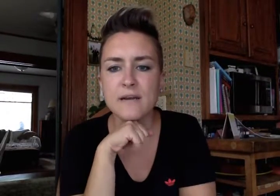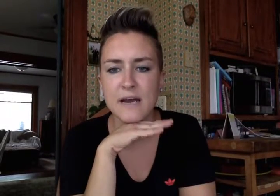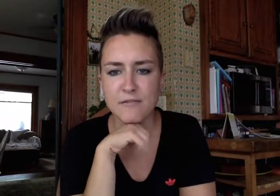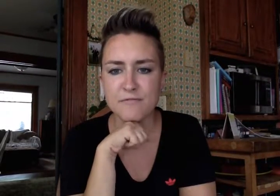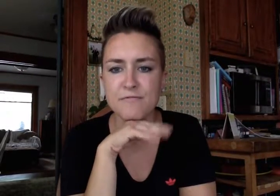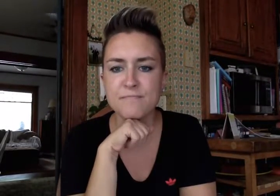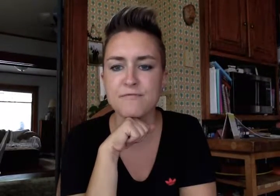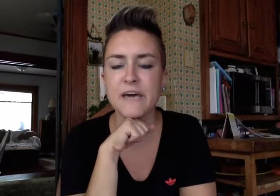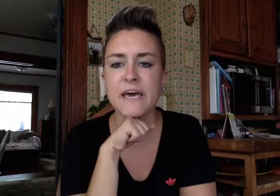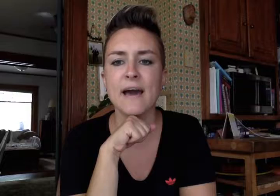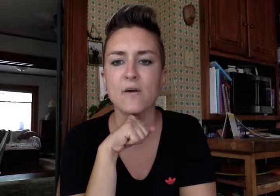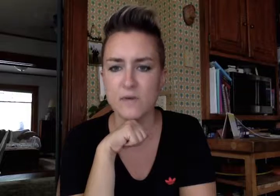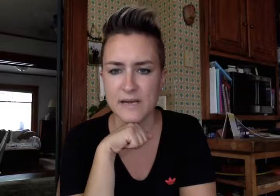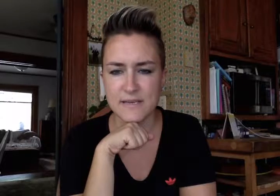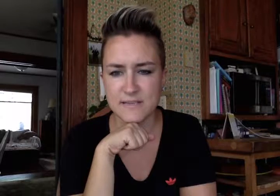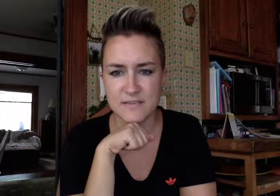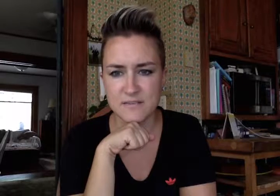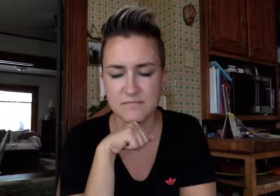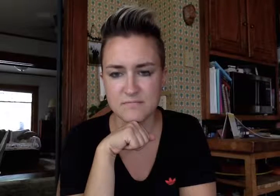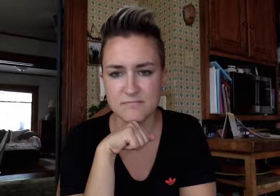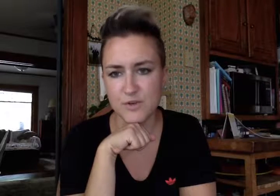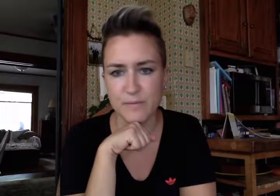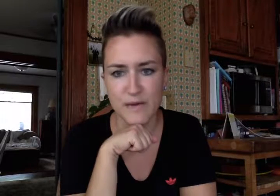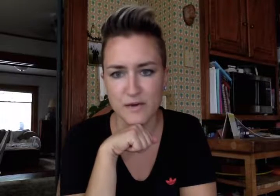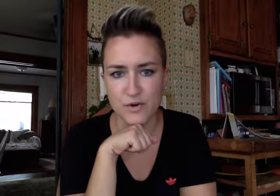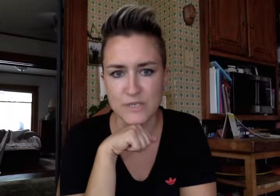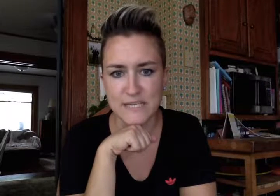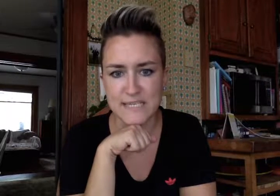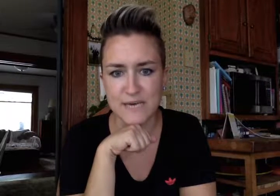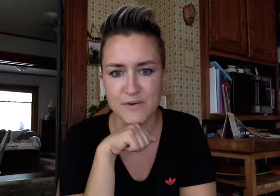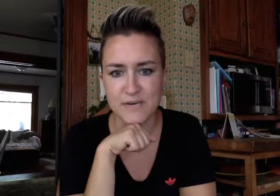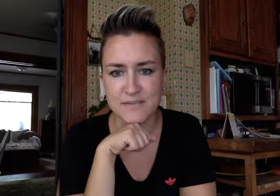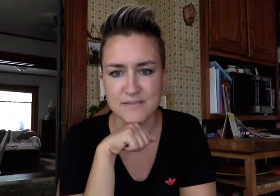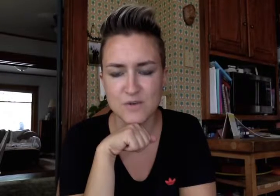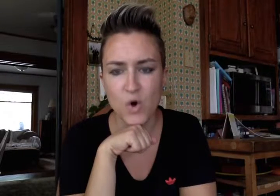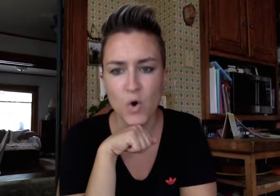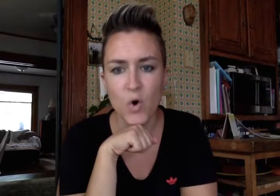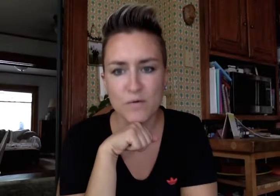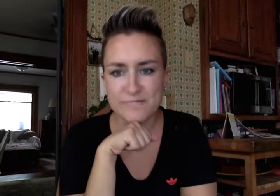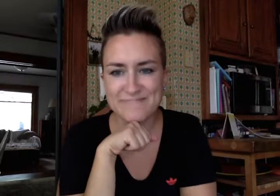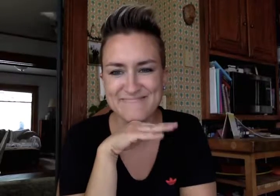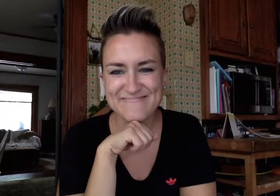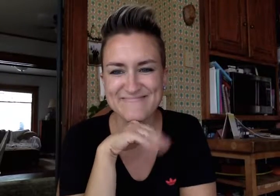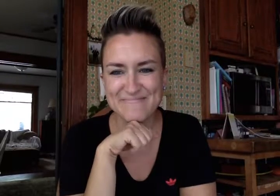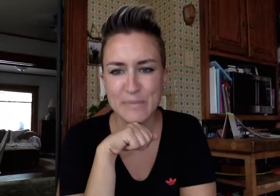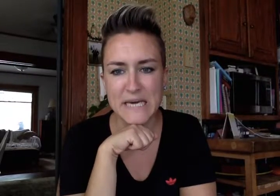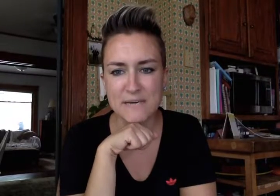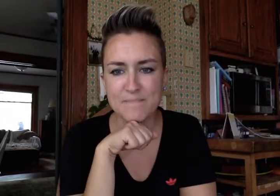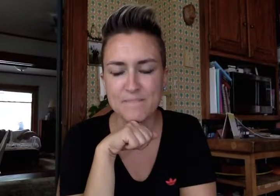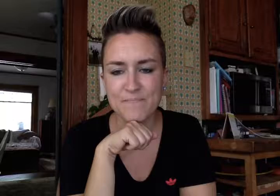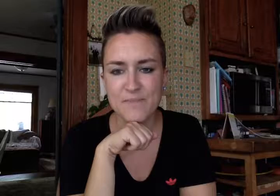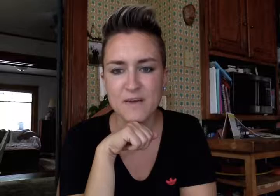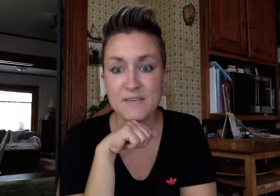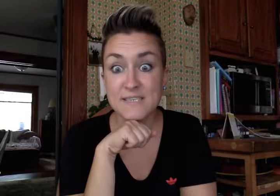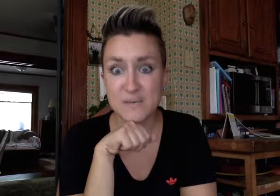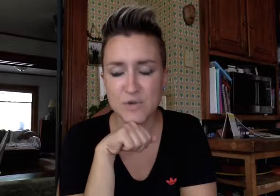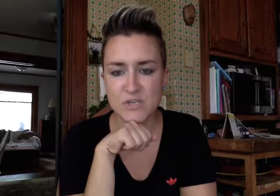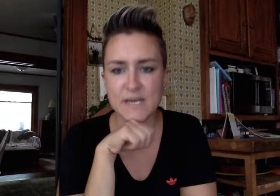kind of flicking out, and you can make a grunting sound or a pig. Similar to that